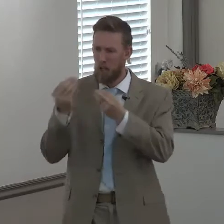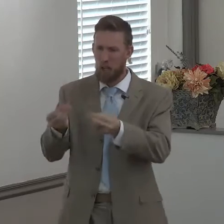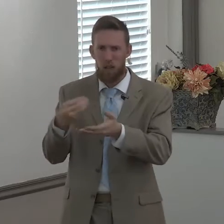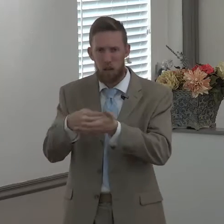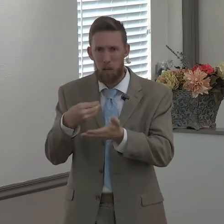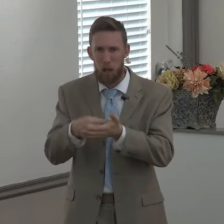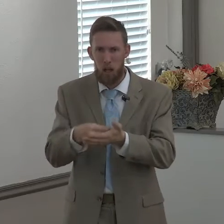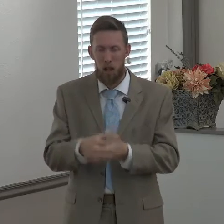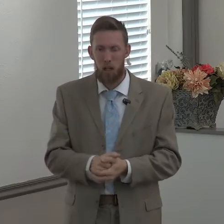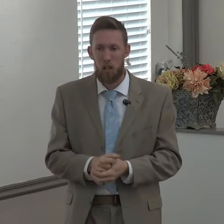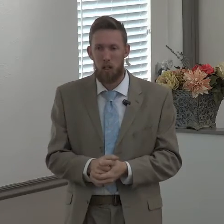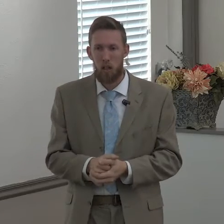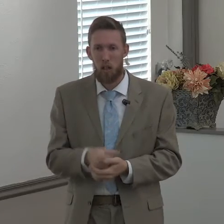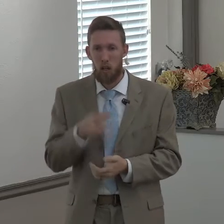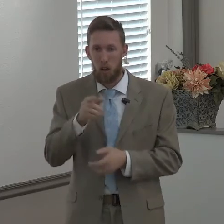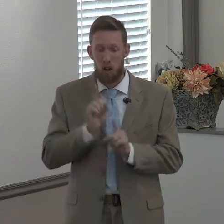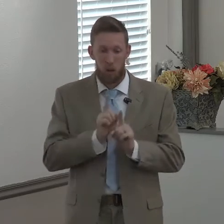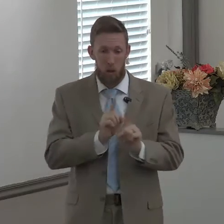Even giving.